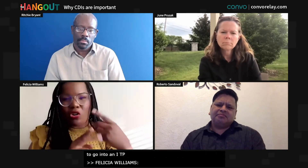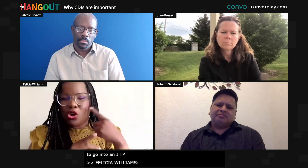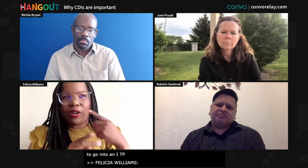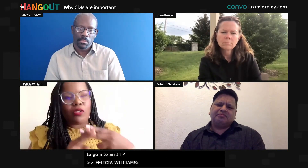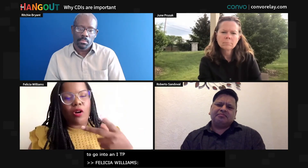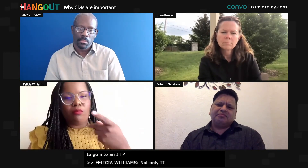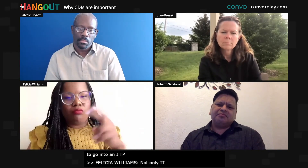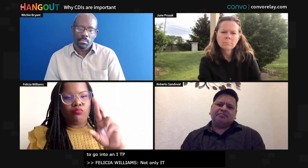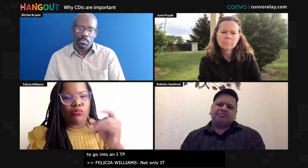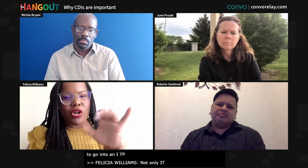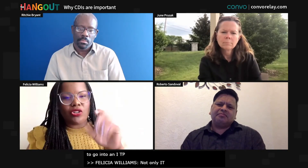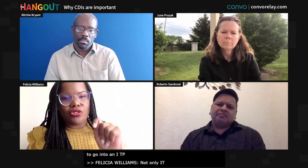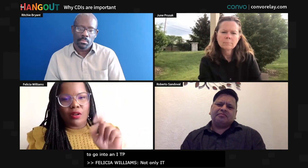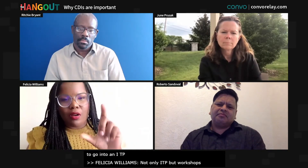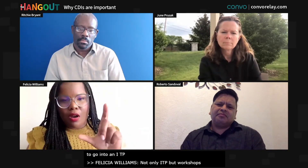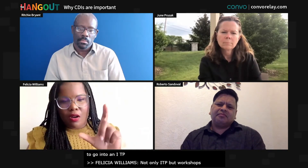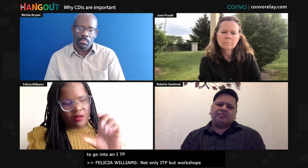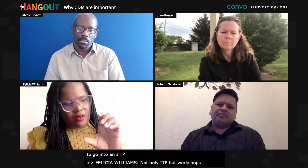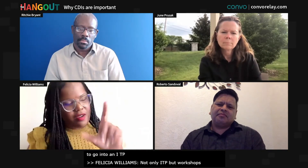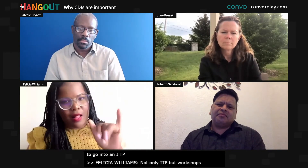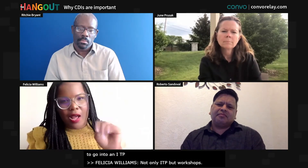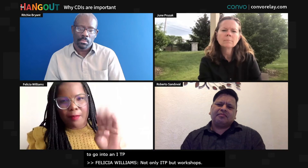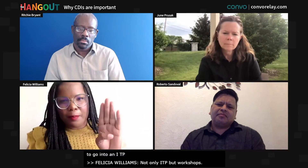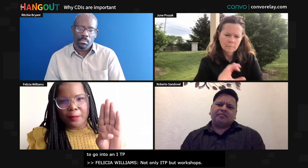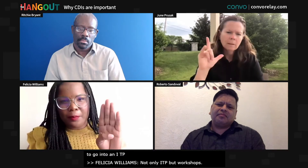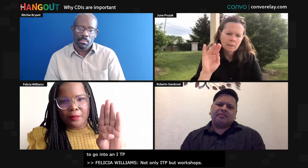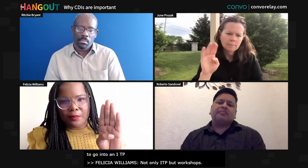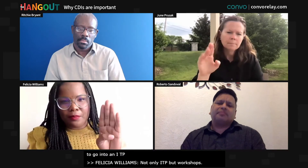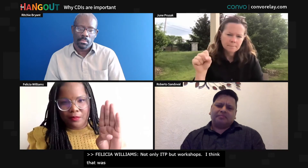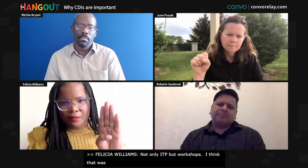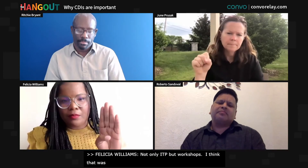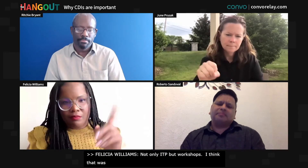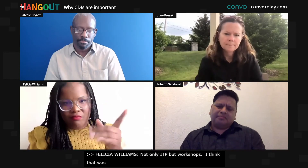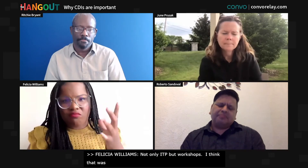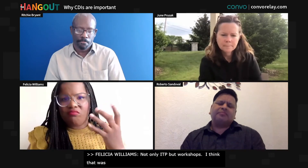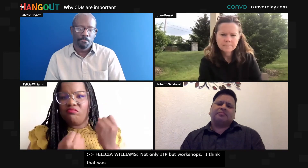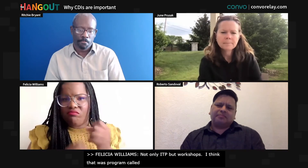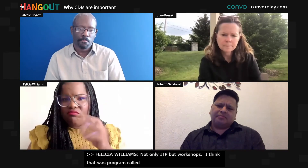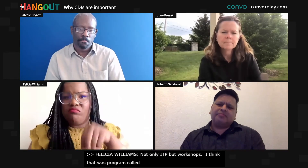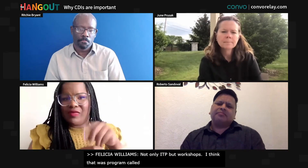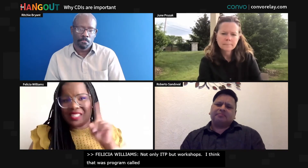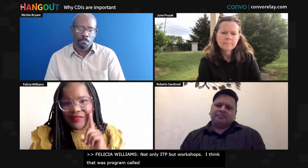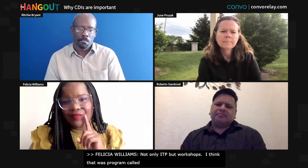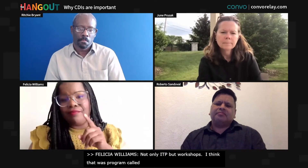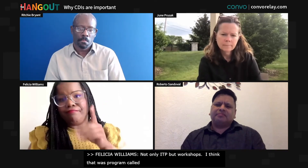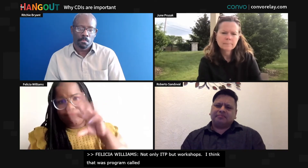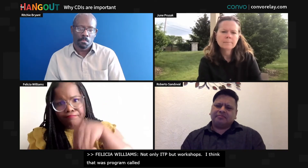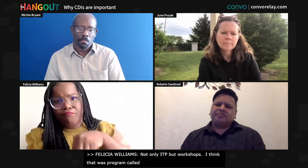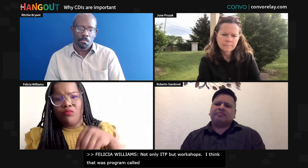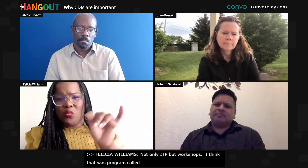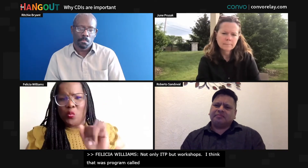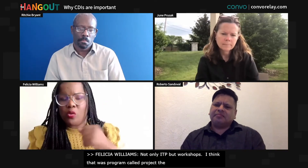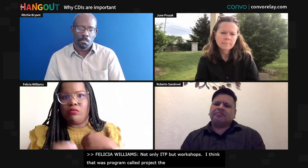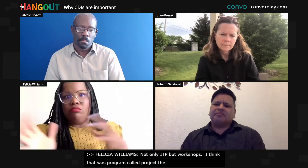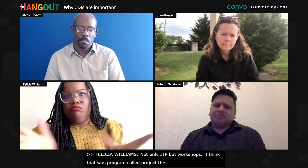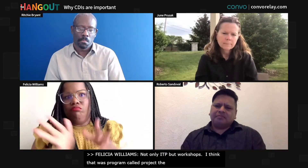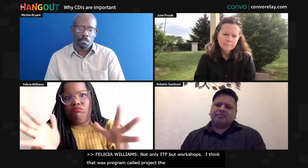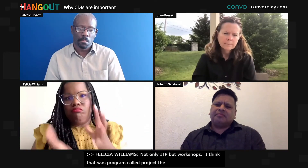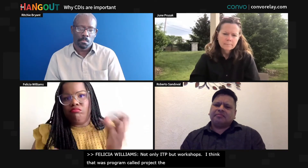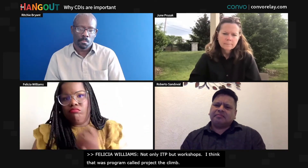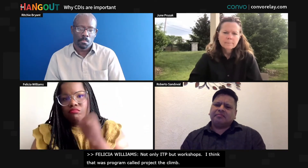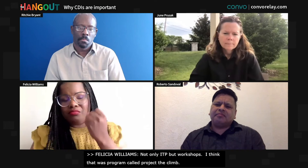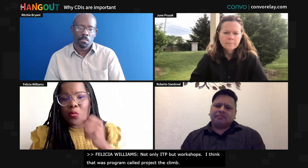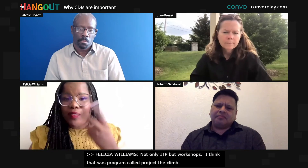program called, I think it was called Project Limb, Climb, excuse me, where